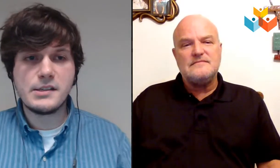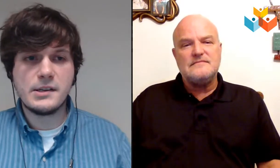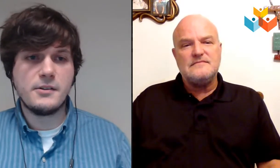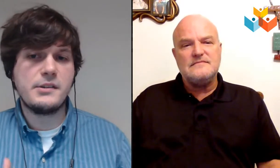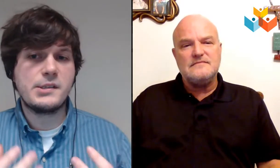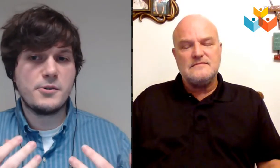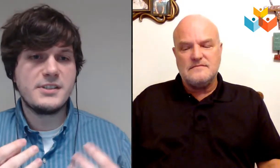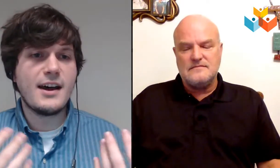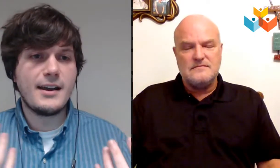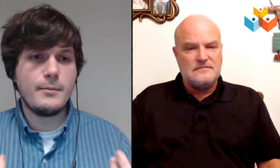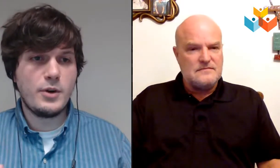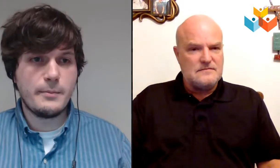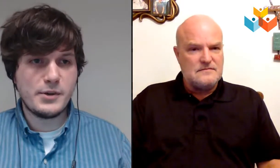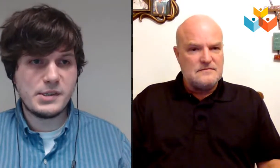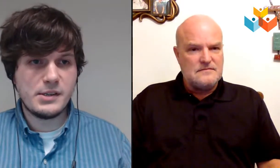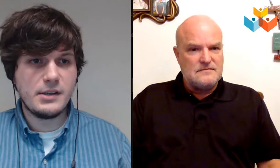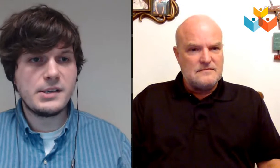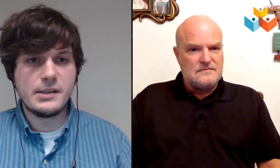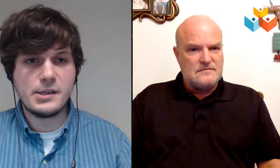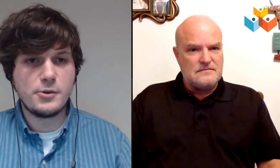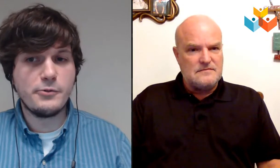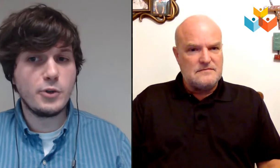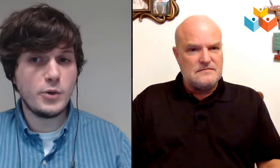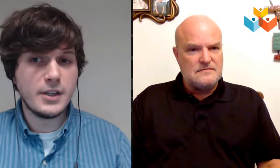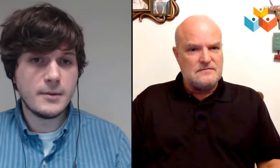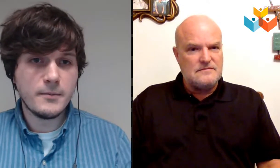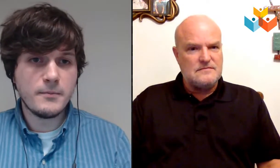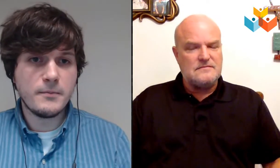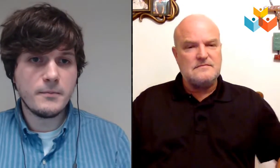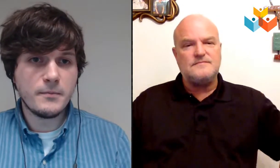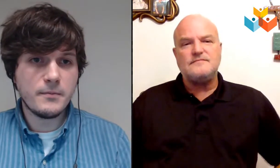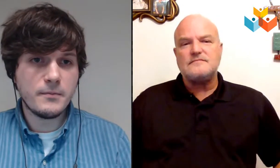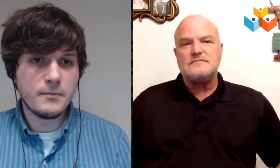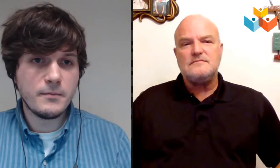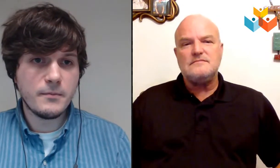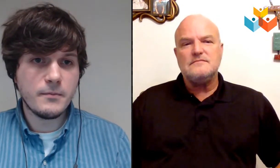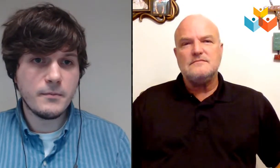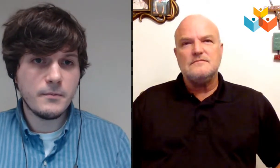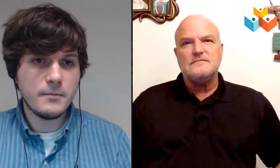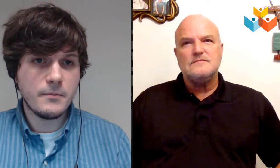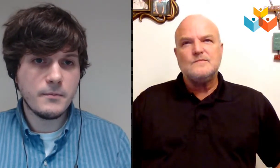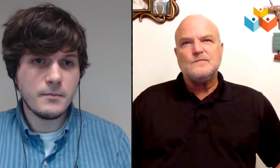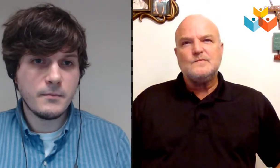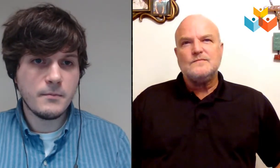In ASL, is there a time when a person is considered fluent?